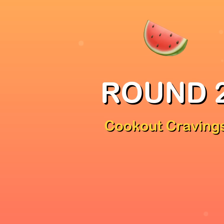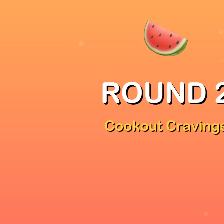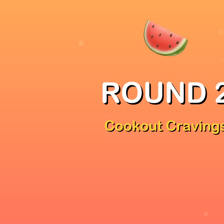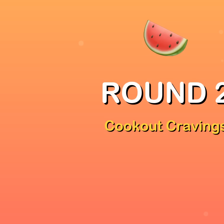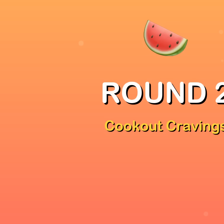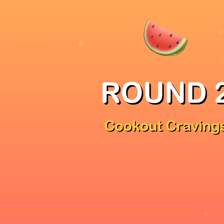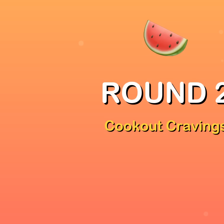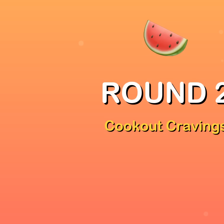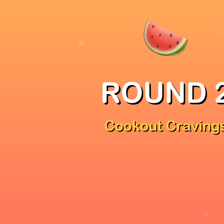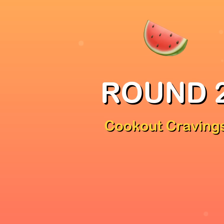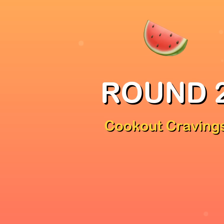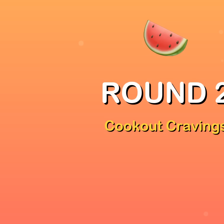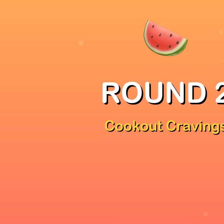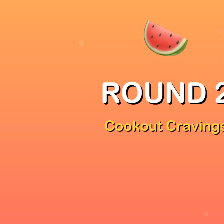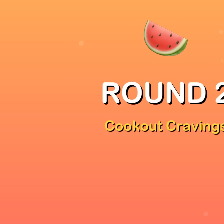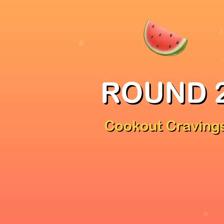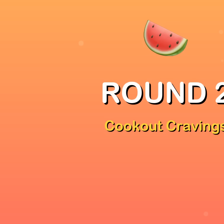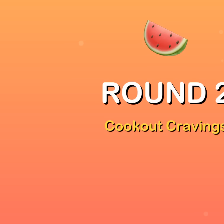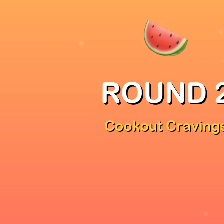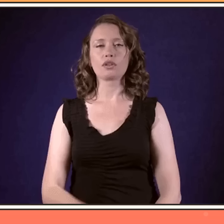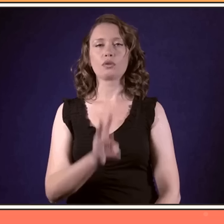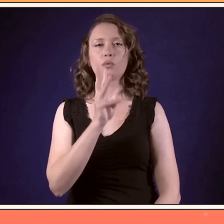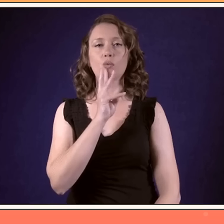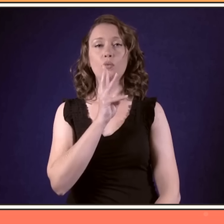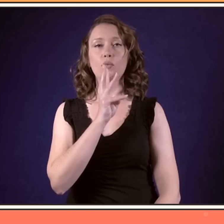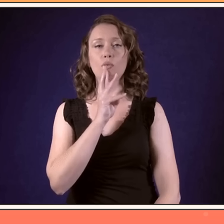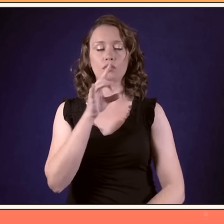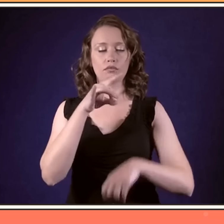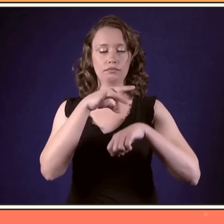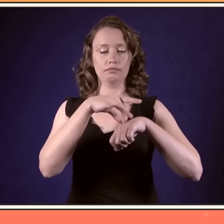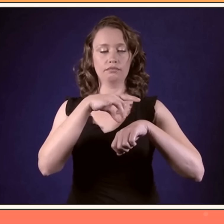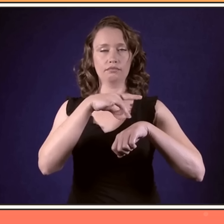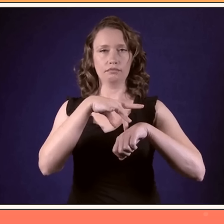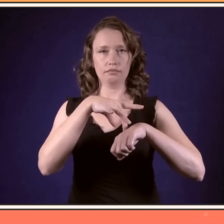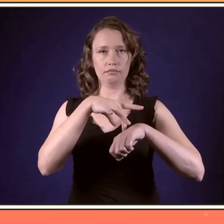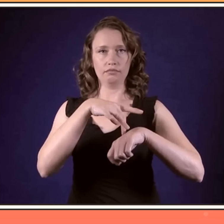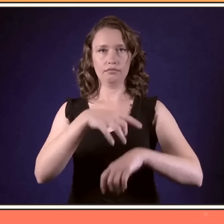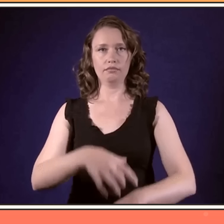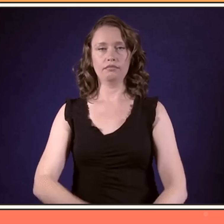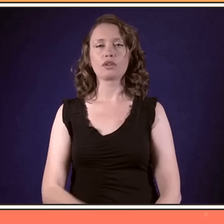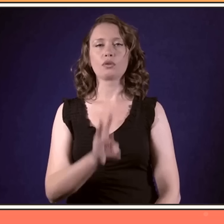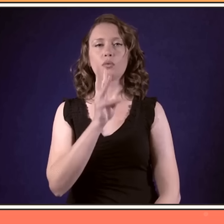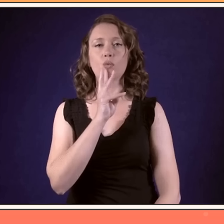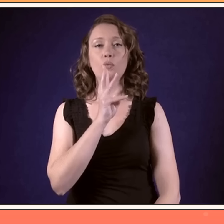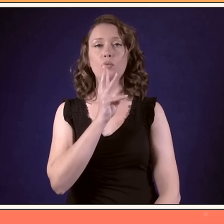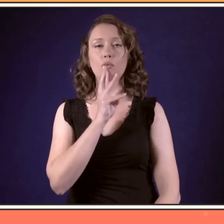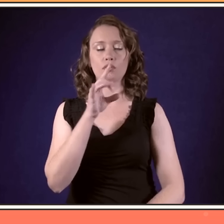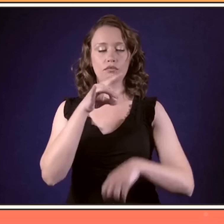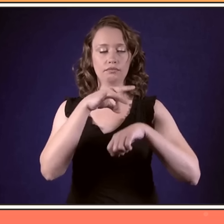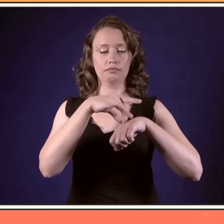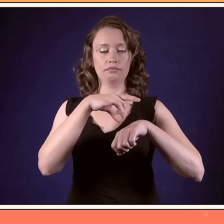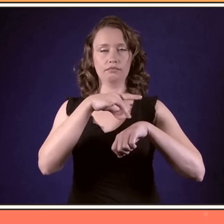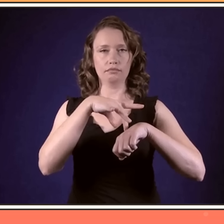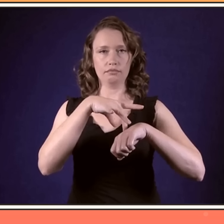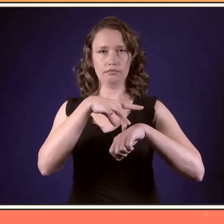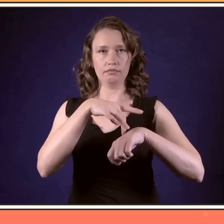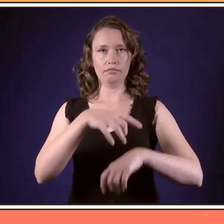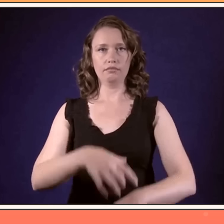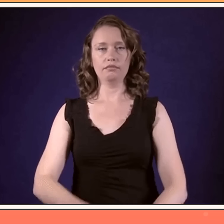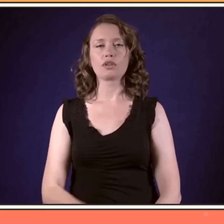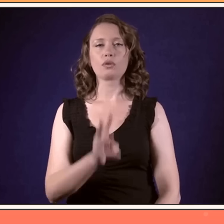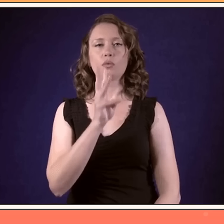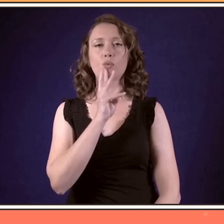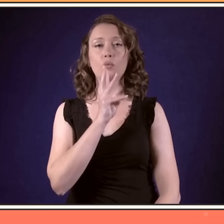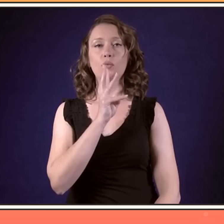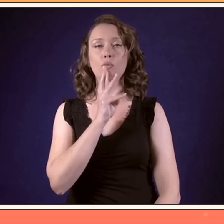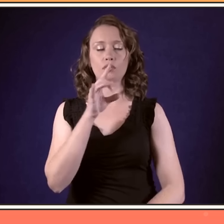Beach day. Round 2. Big green outside, pink and juicy inside.